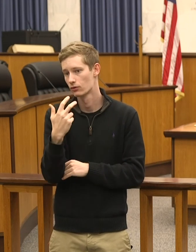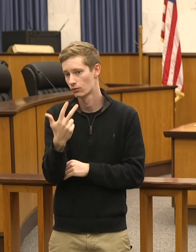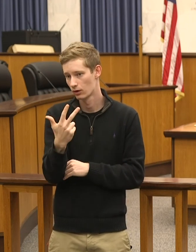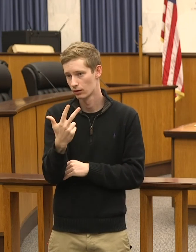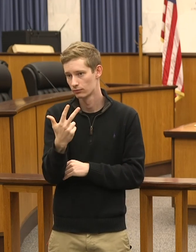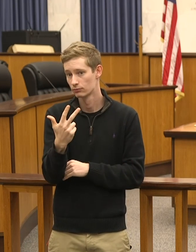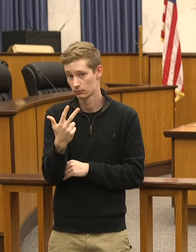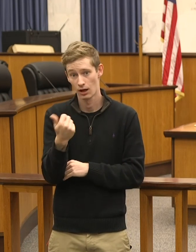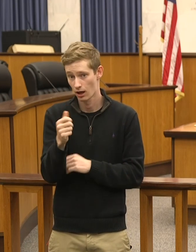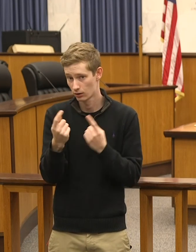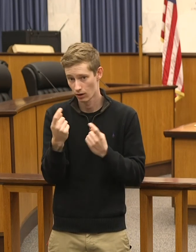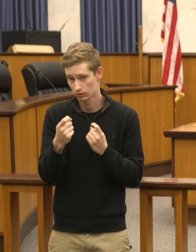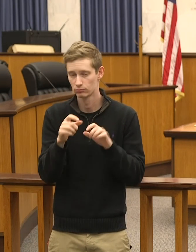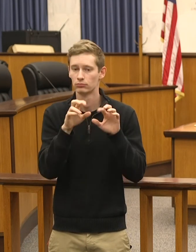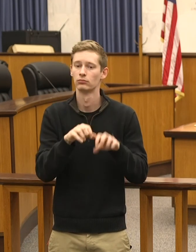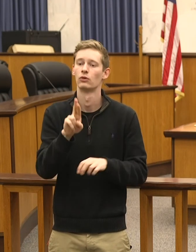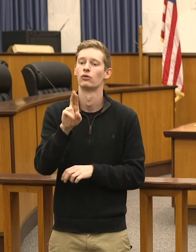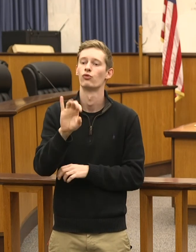the reopening process, we ask that you go to